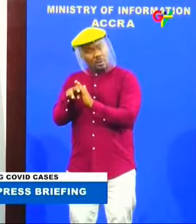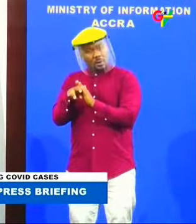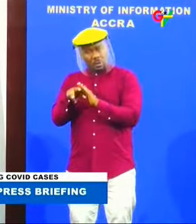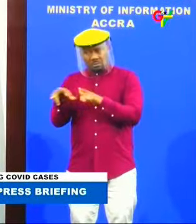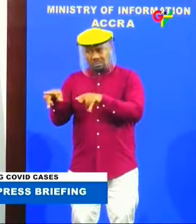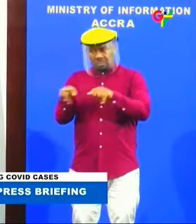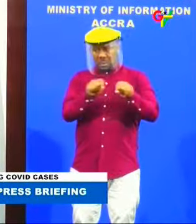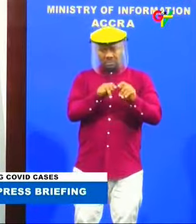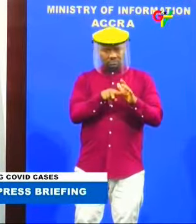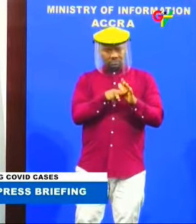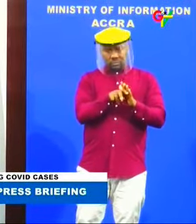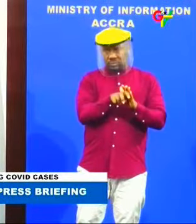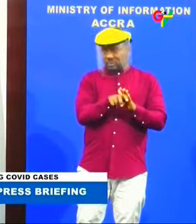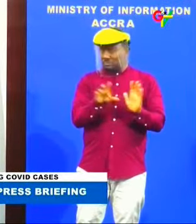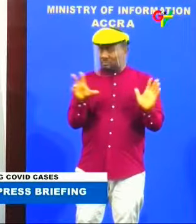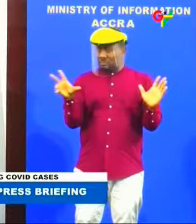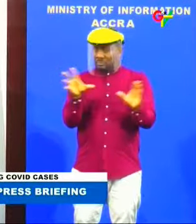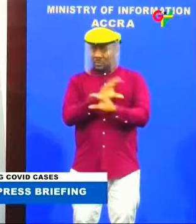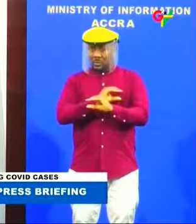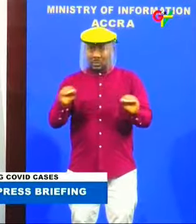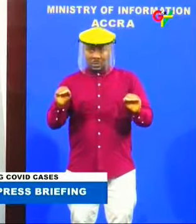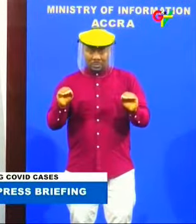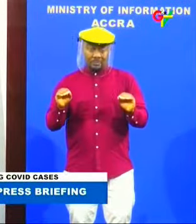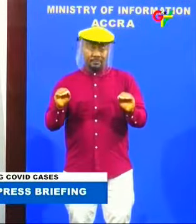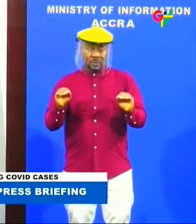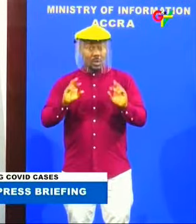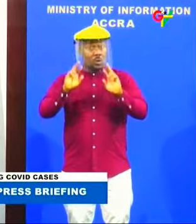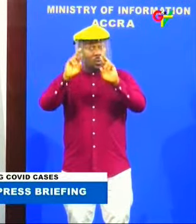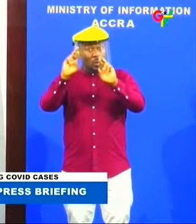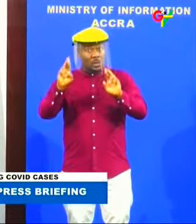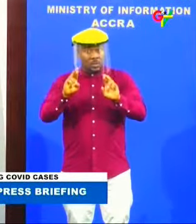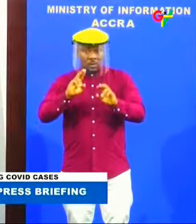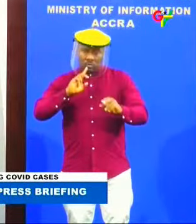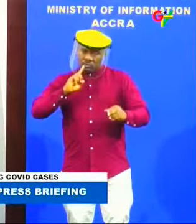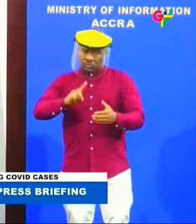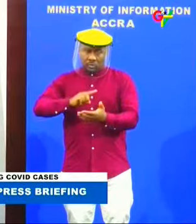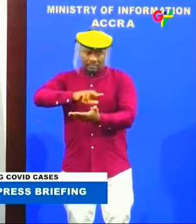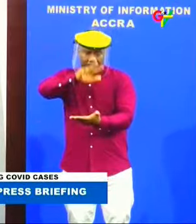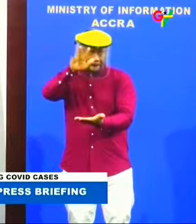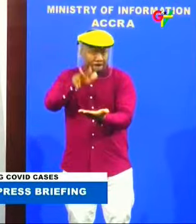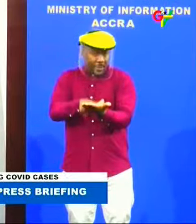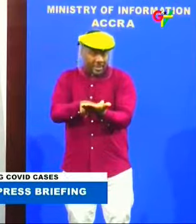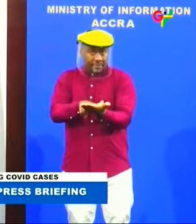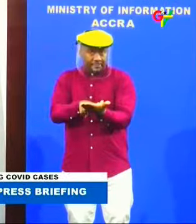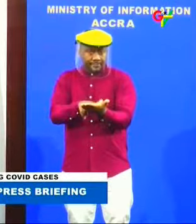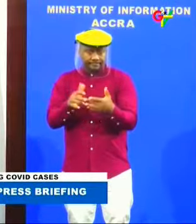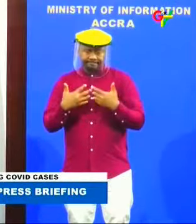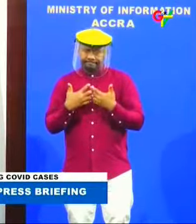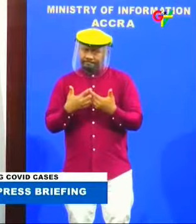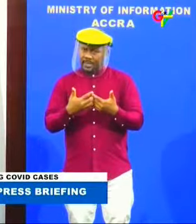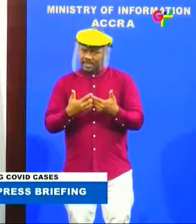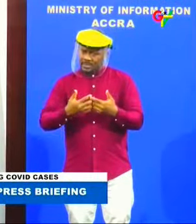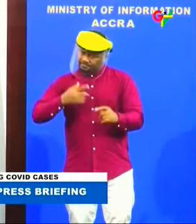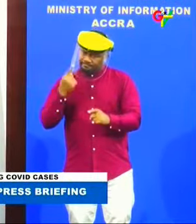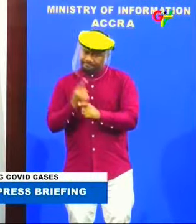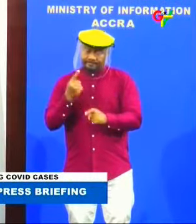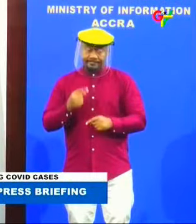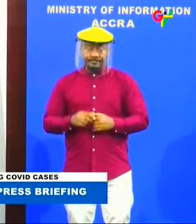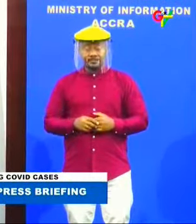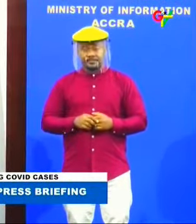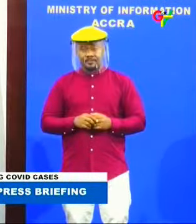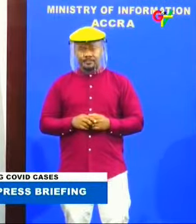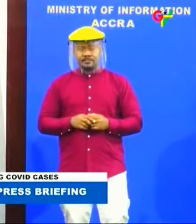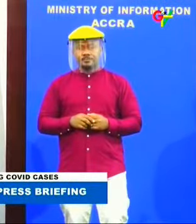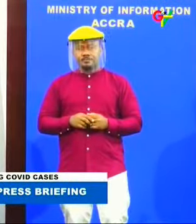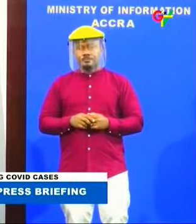to ensure that all the results that come out are valid and ensure that the integrity of the device is maintained. Some of the things that